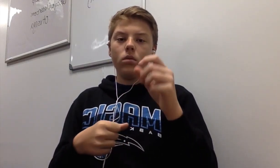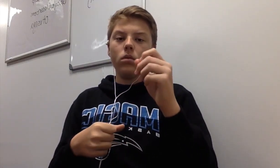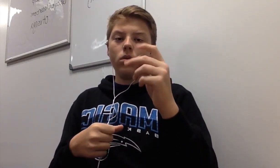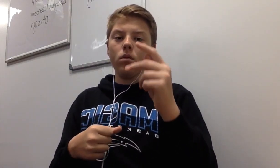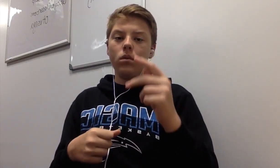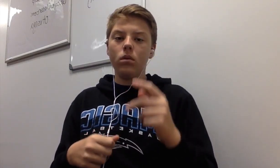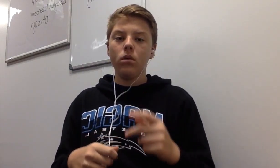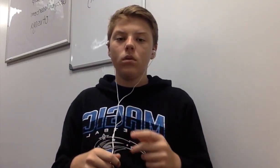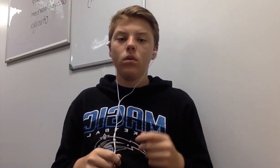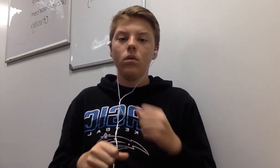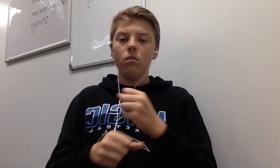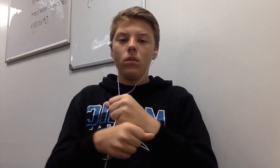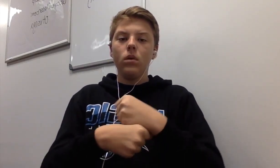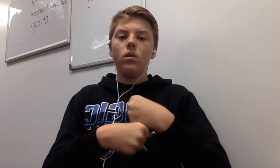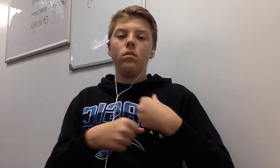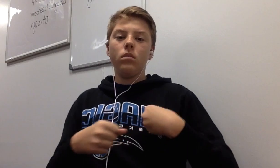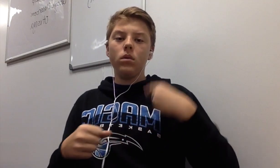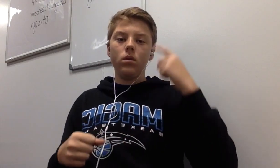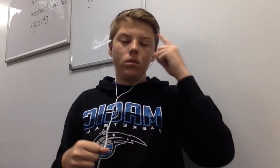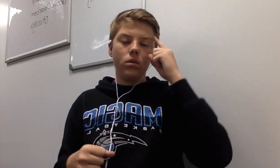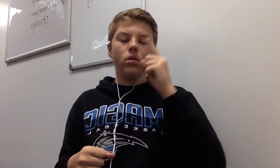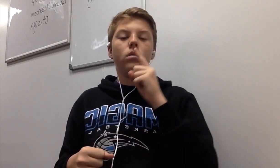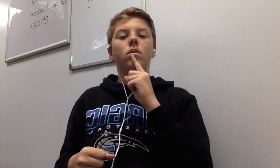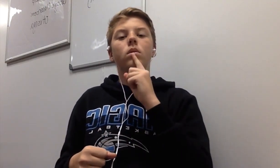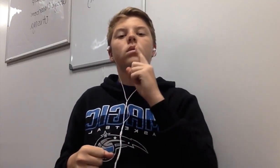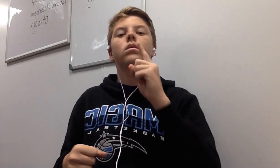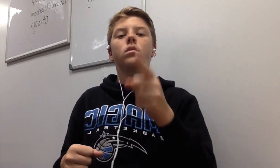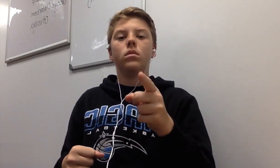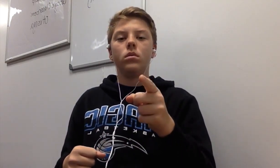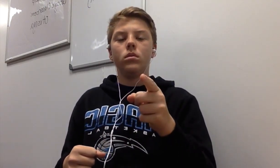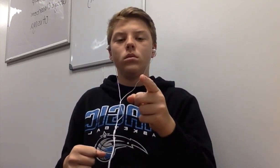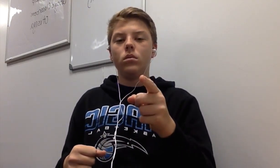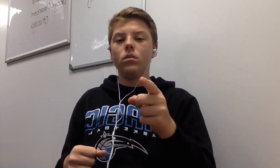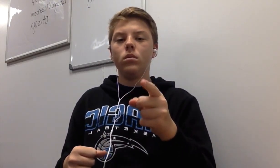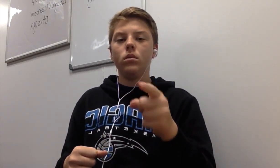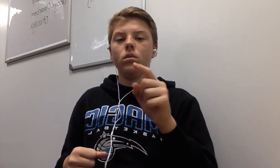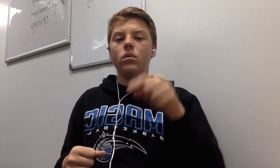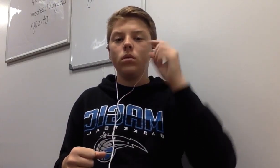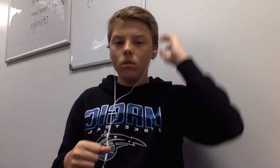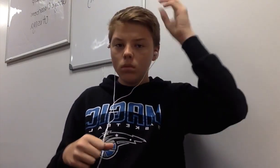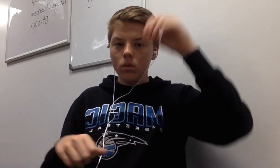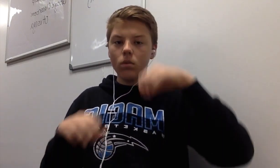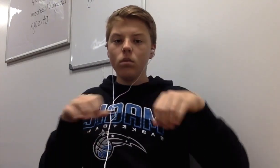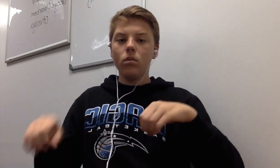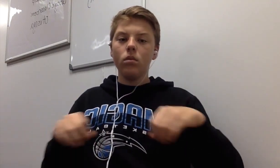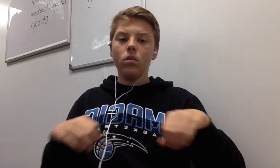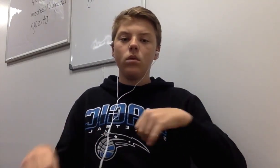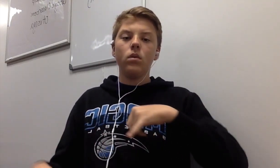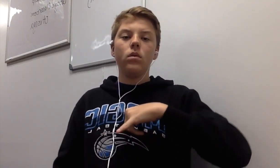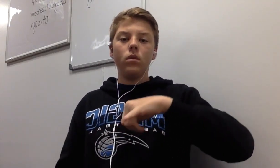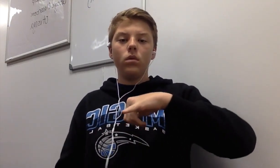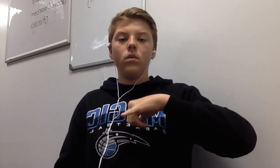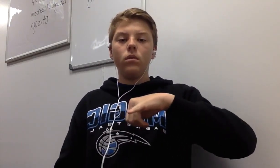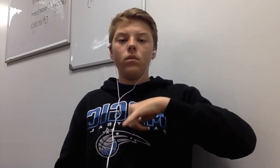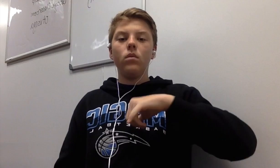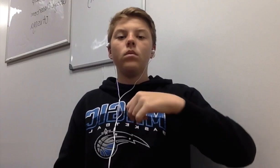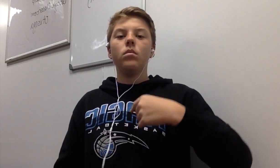you well. Give me reasons to believe that you would do the same for